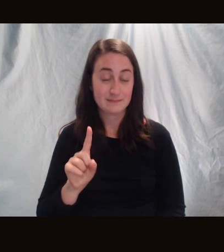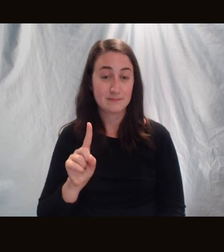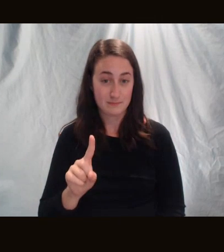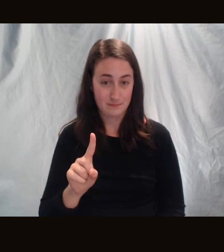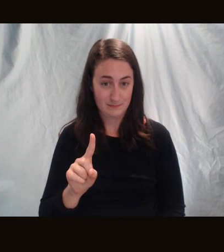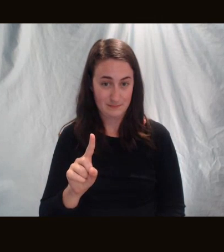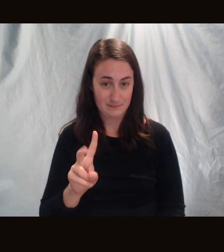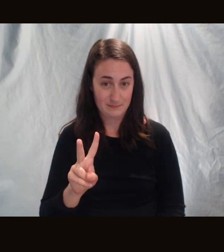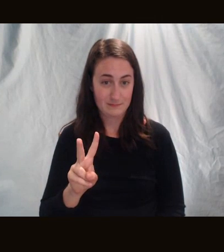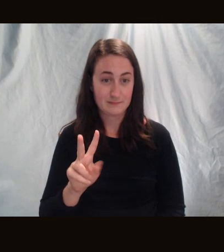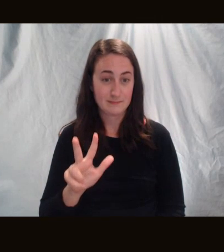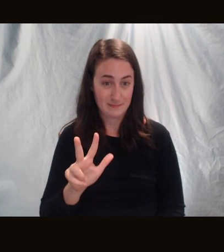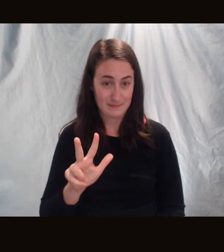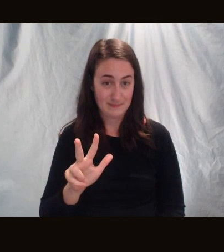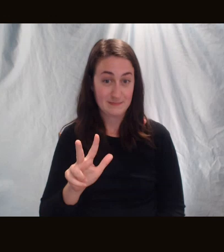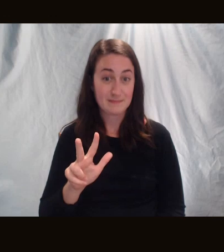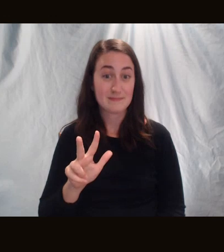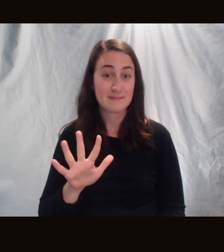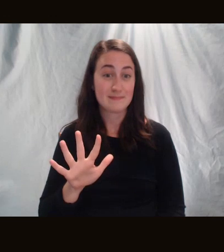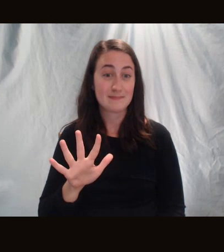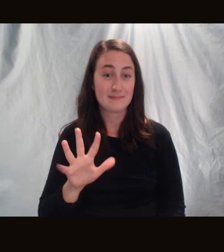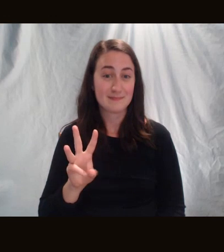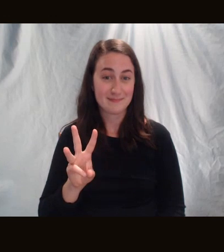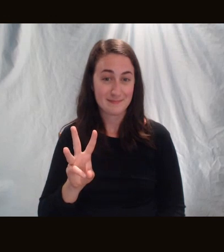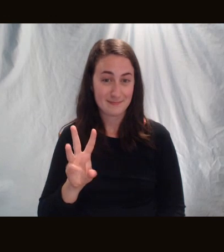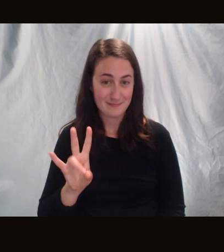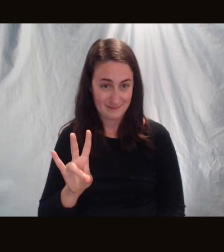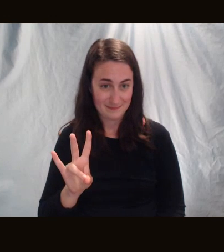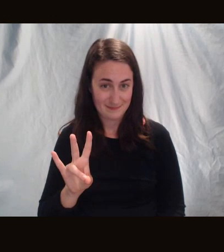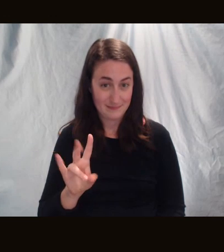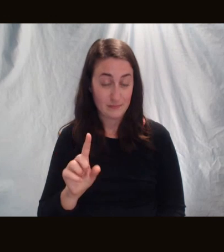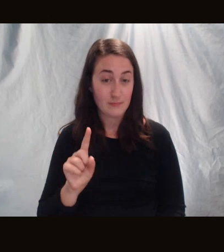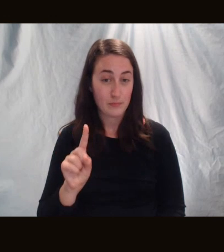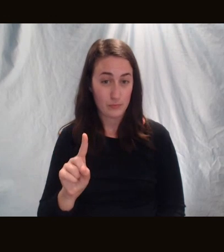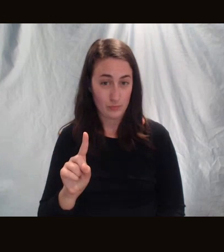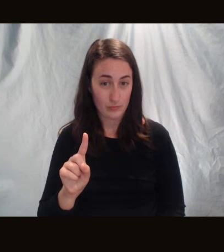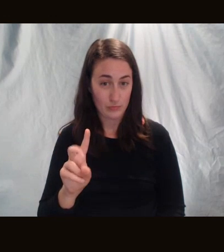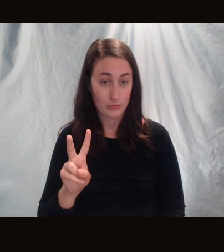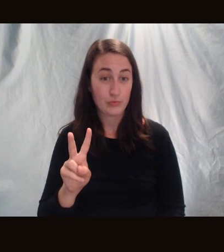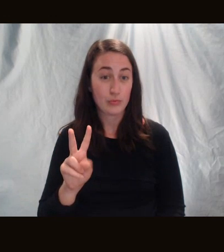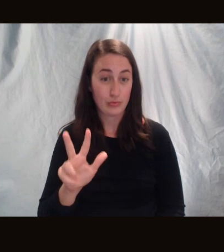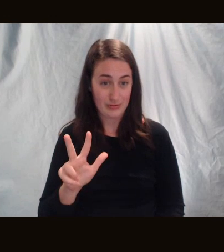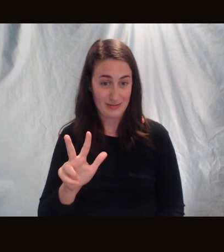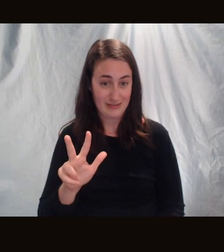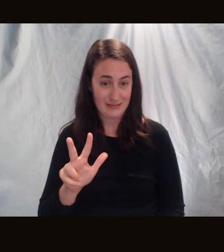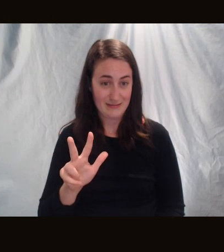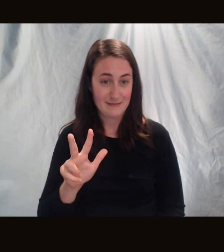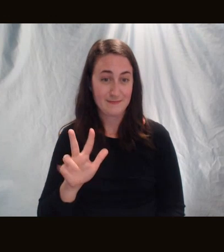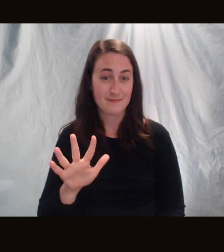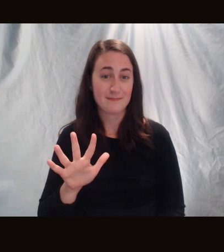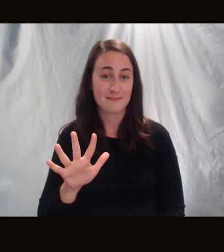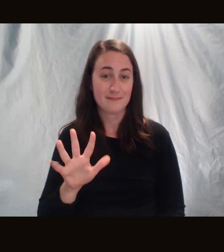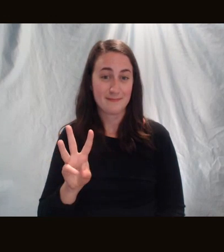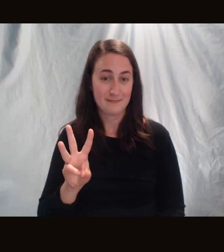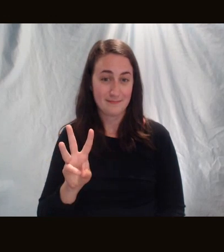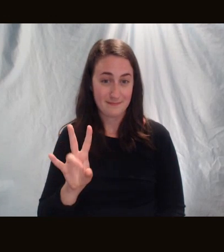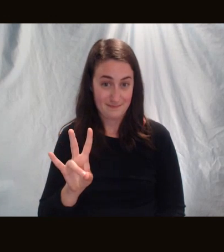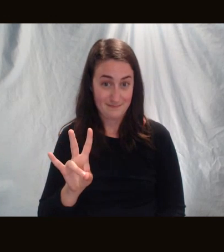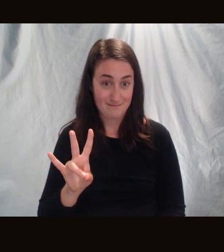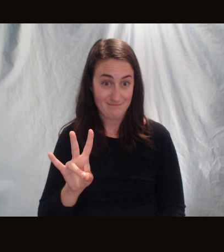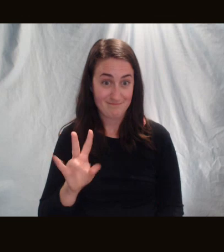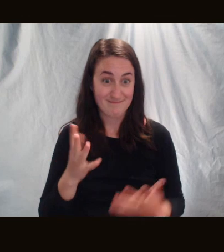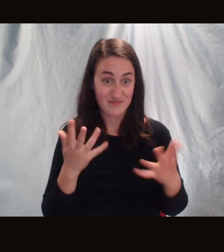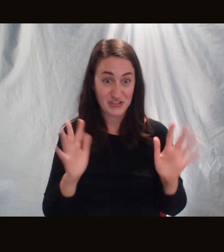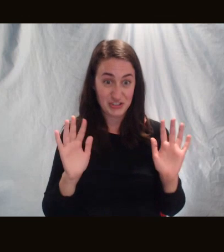end. Set up and up. We lead the turn and catch. I go 2, 3, and then we stop